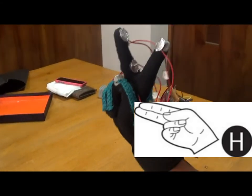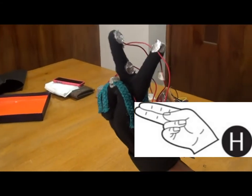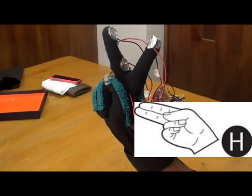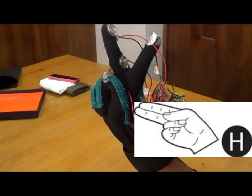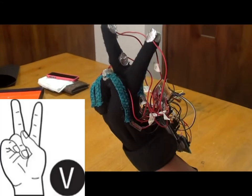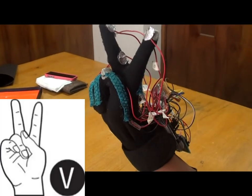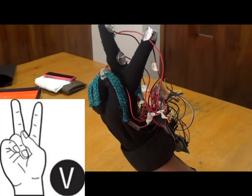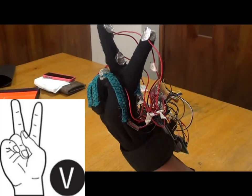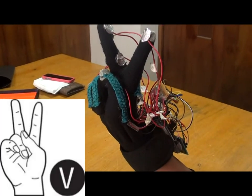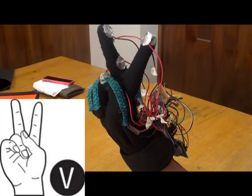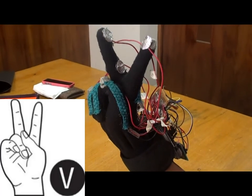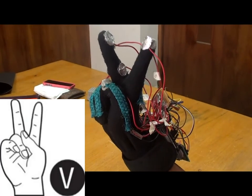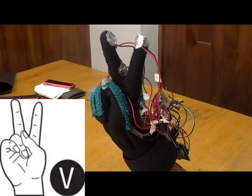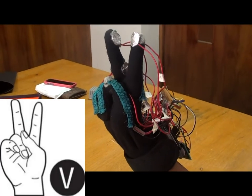V, K,